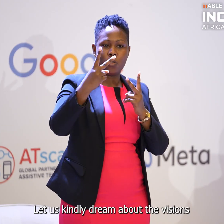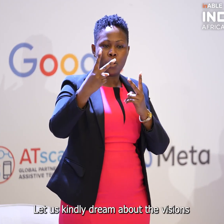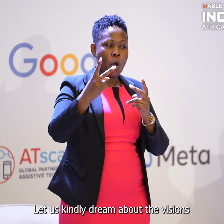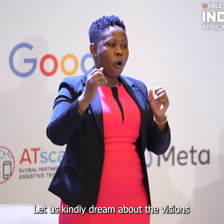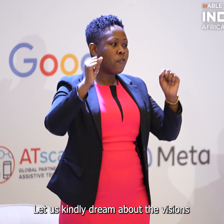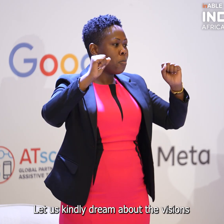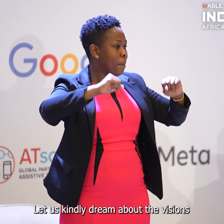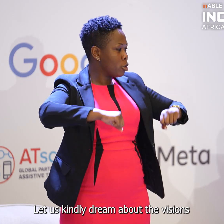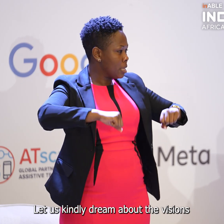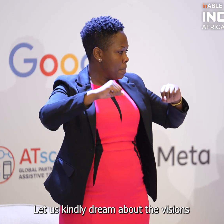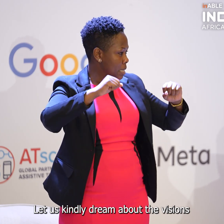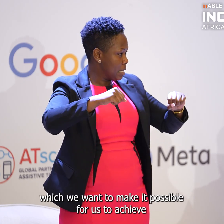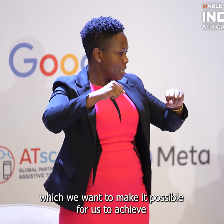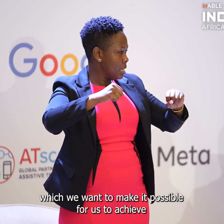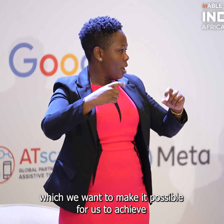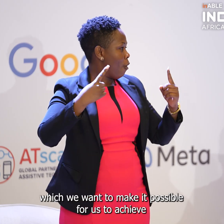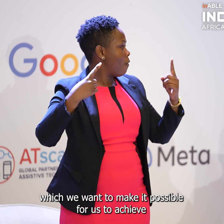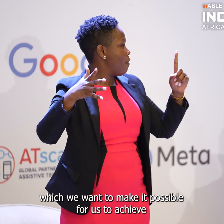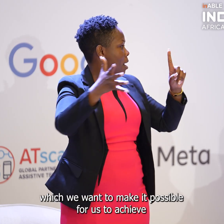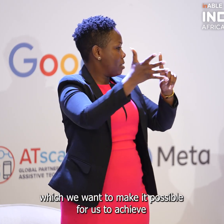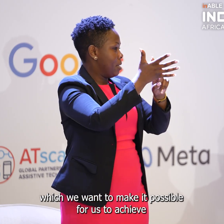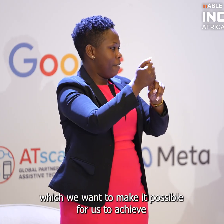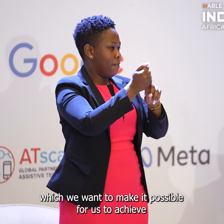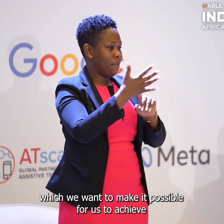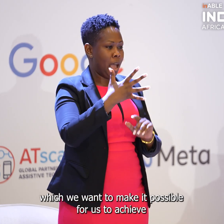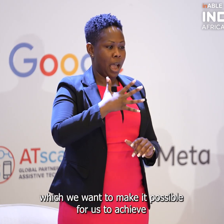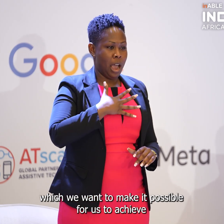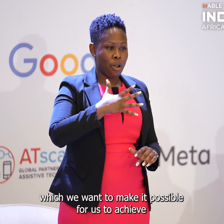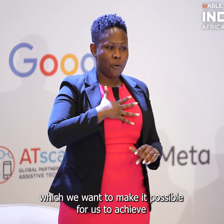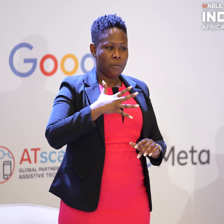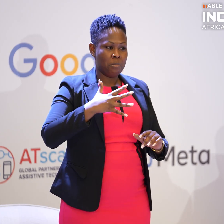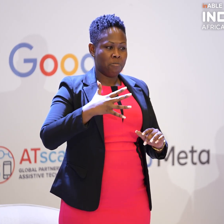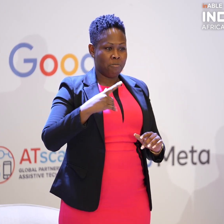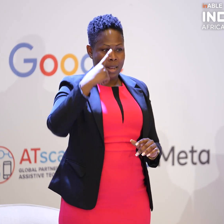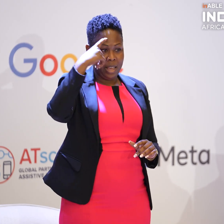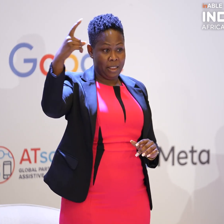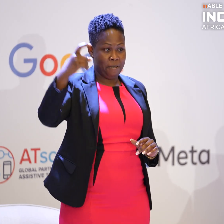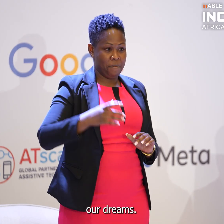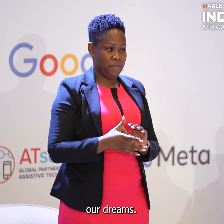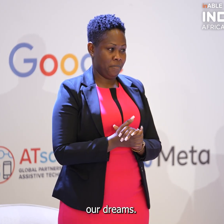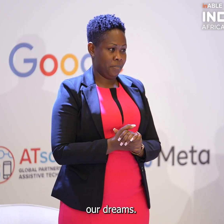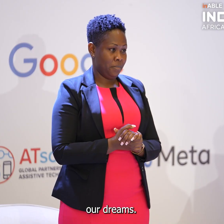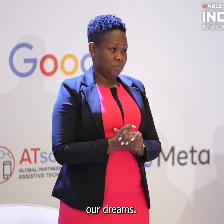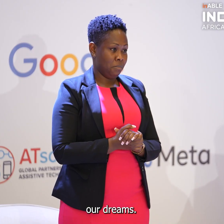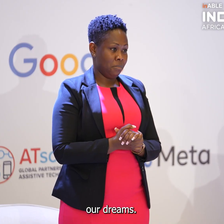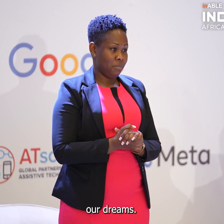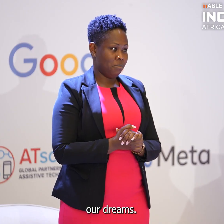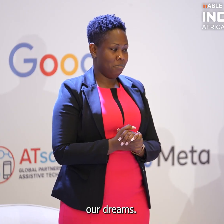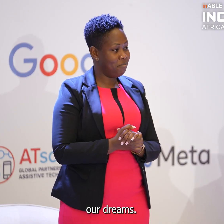let us kindly dream about the visions which we want to make it possible for us to achieve our